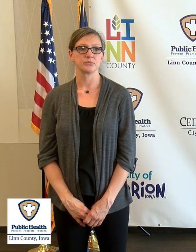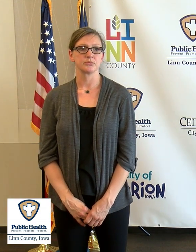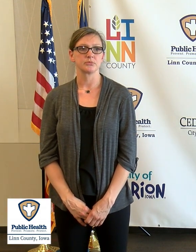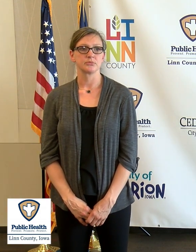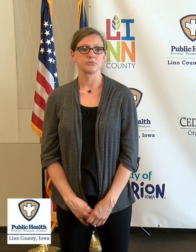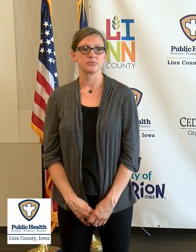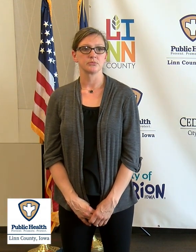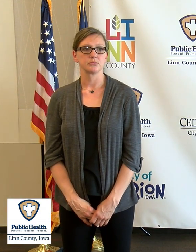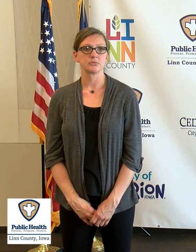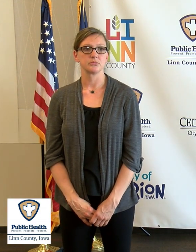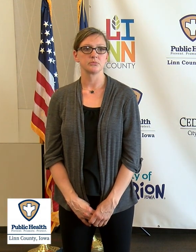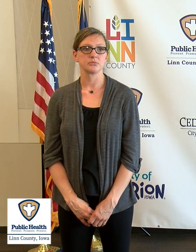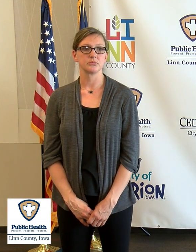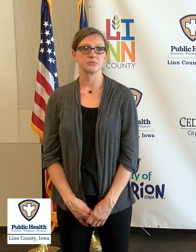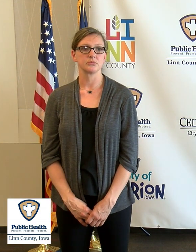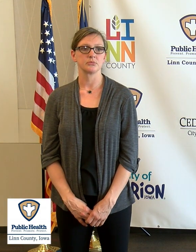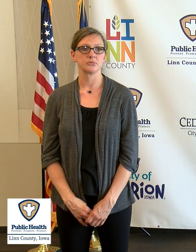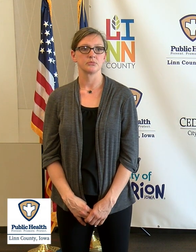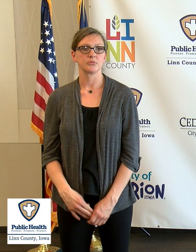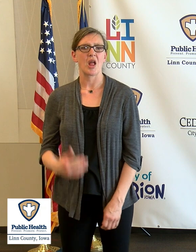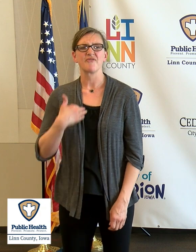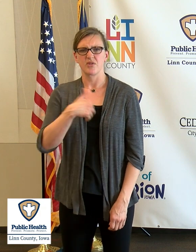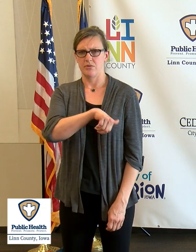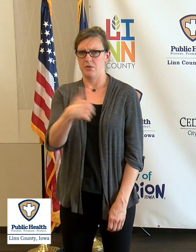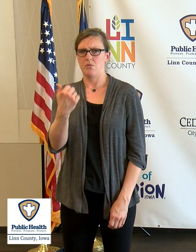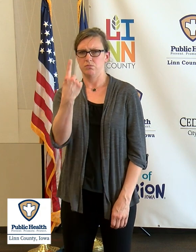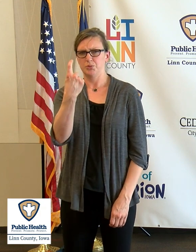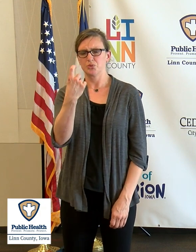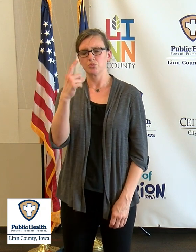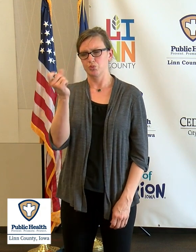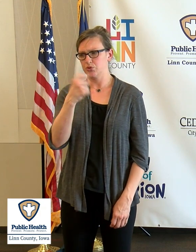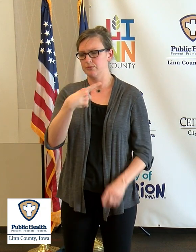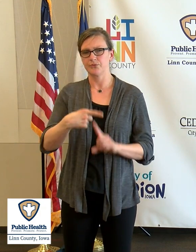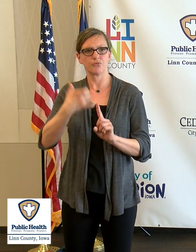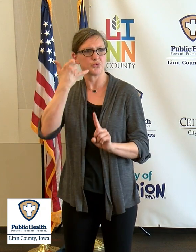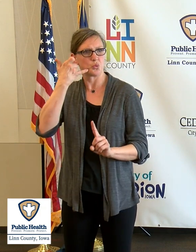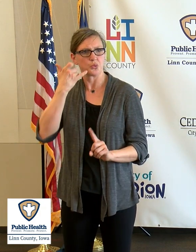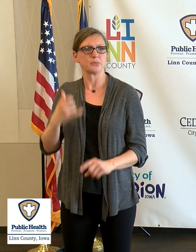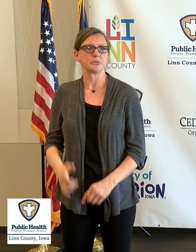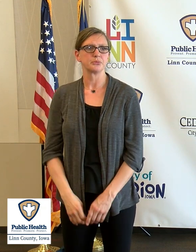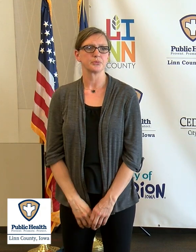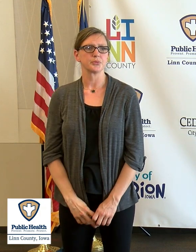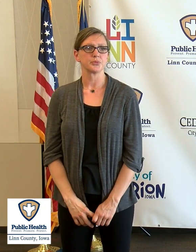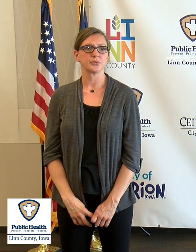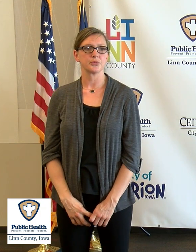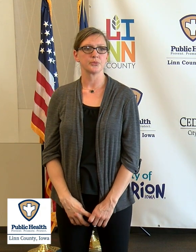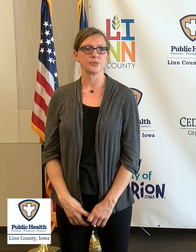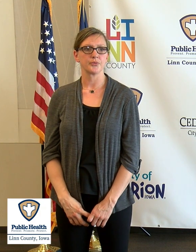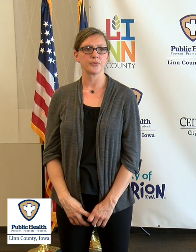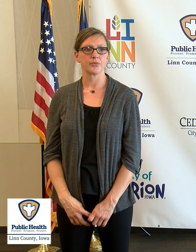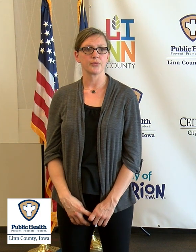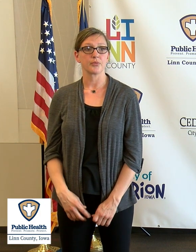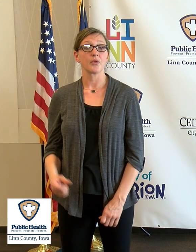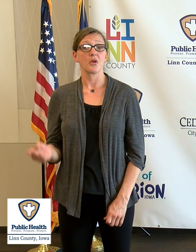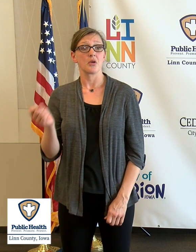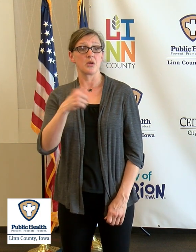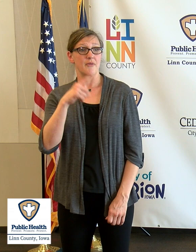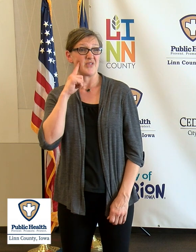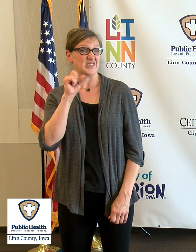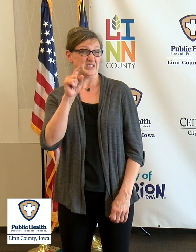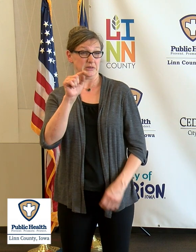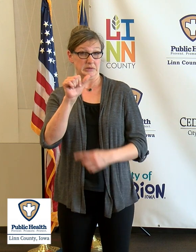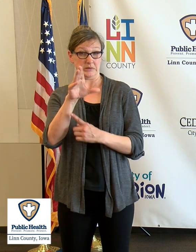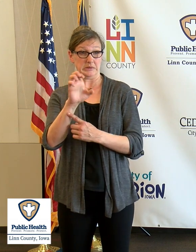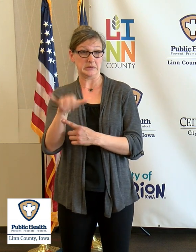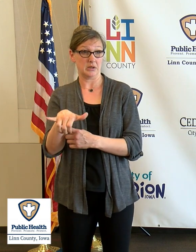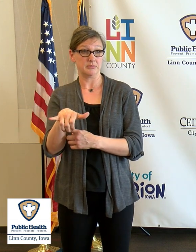We do have a question from the line. It looks like this question is for Stacy Walker from Travis Breeze at